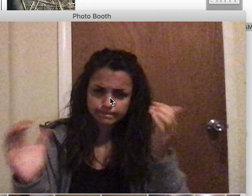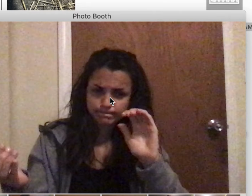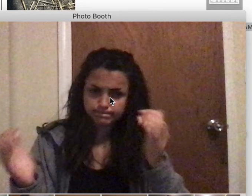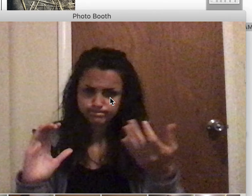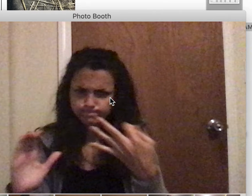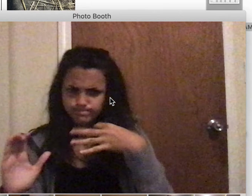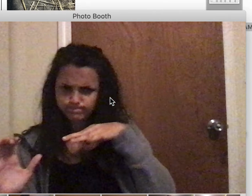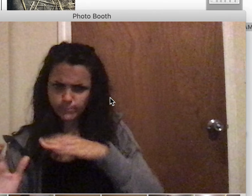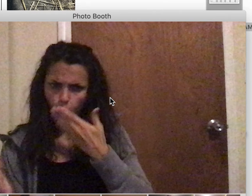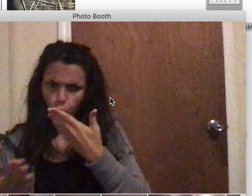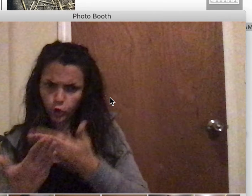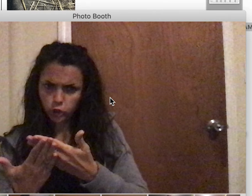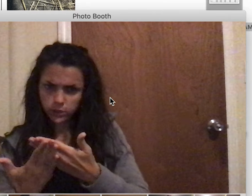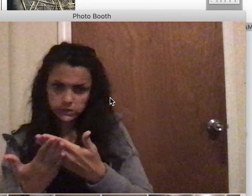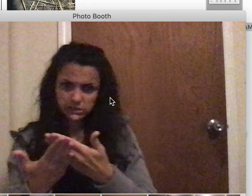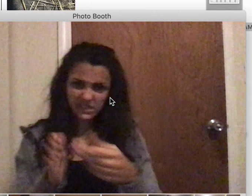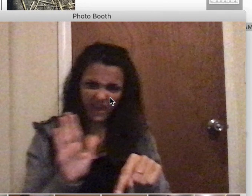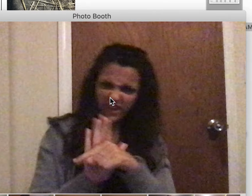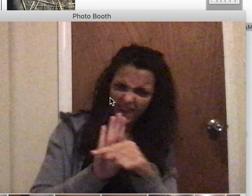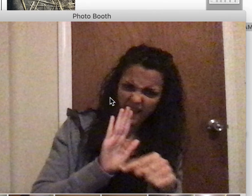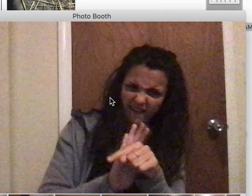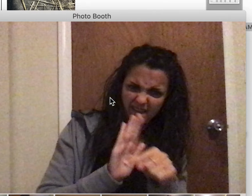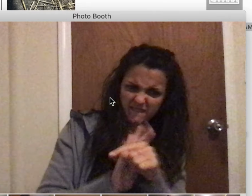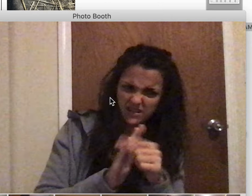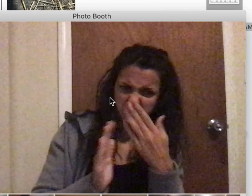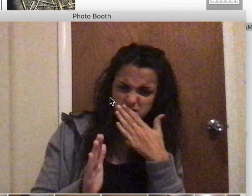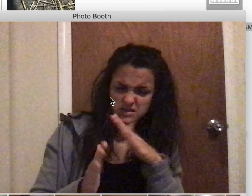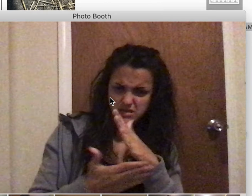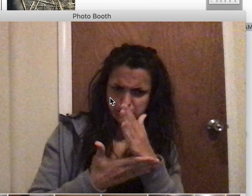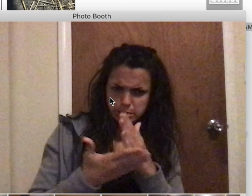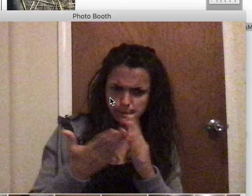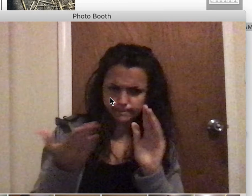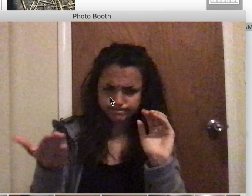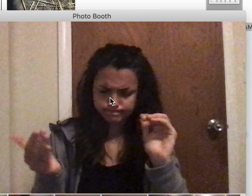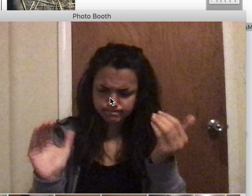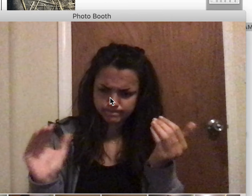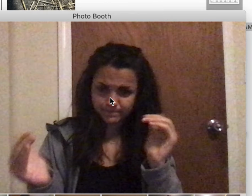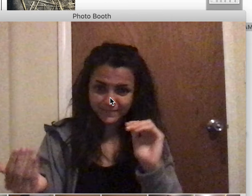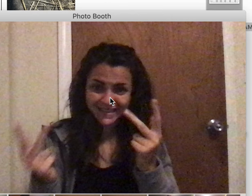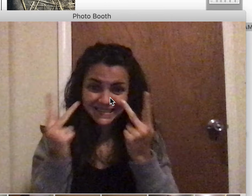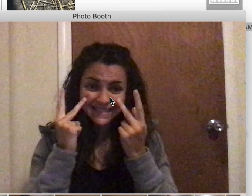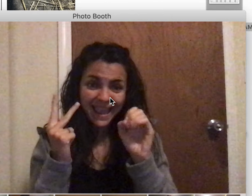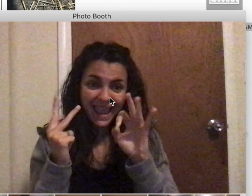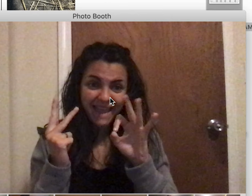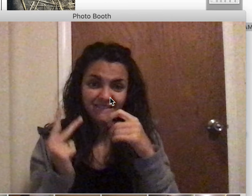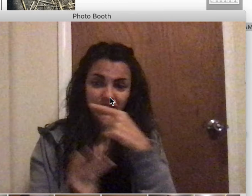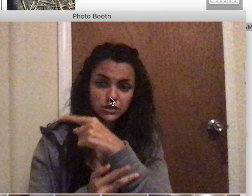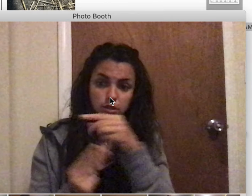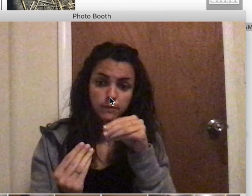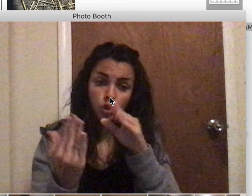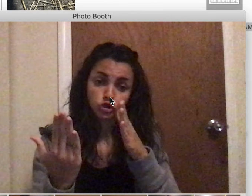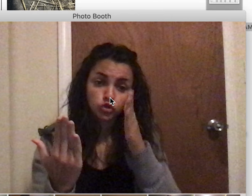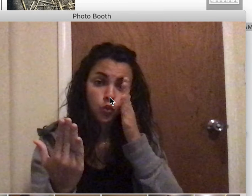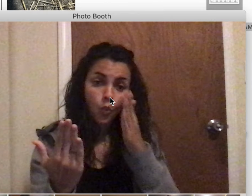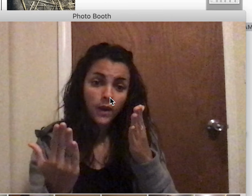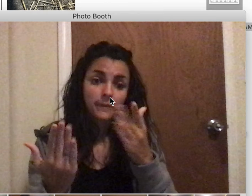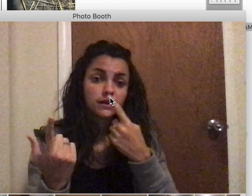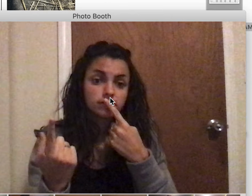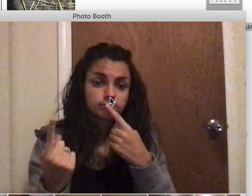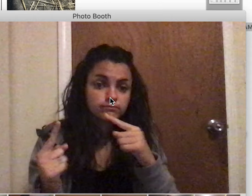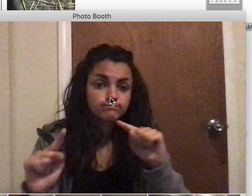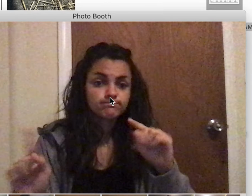the disadvantages and see whether this method would be good. So please write your